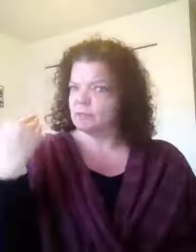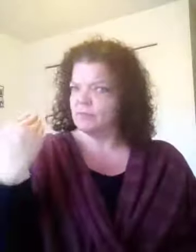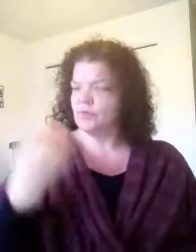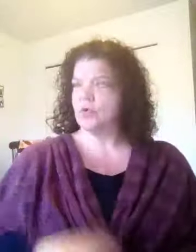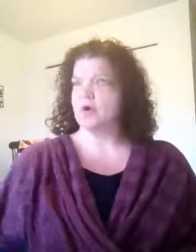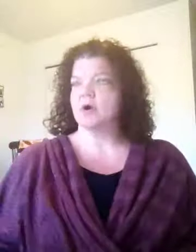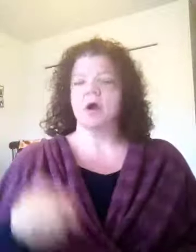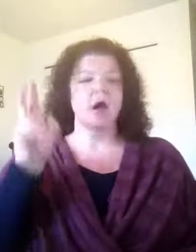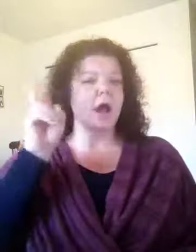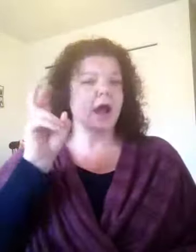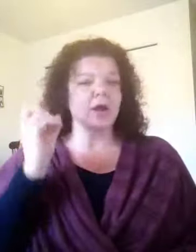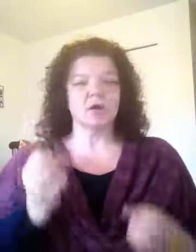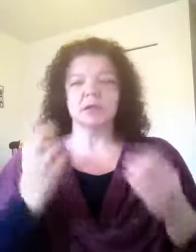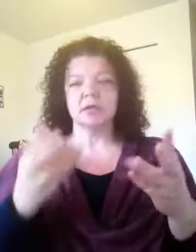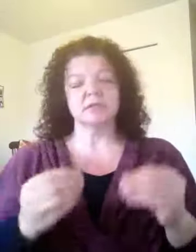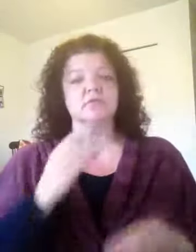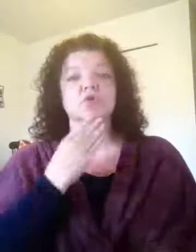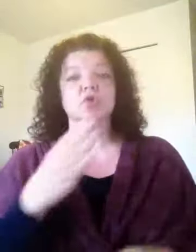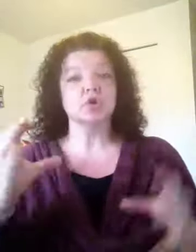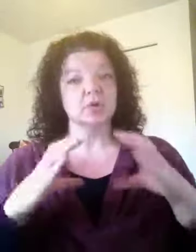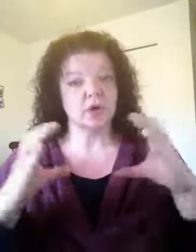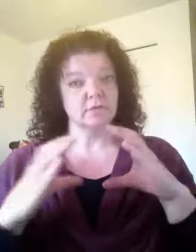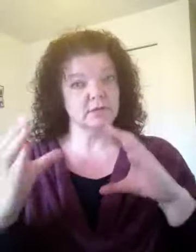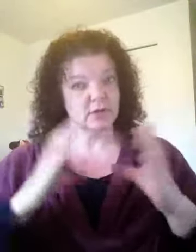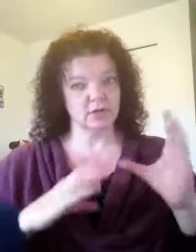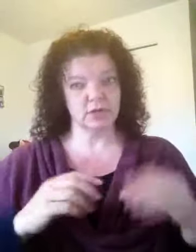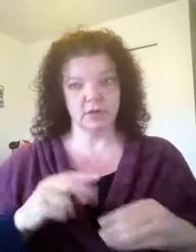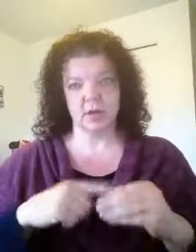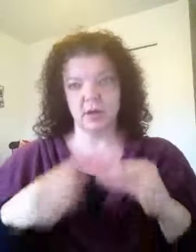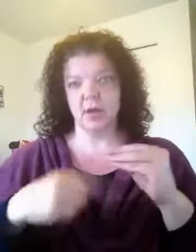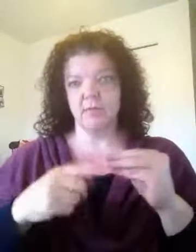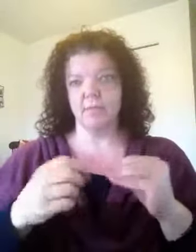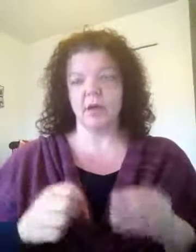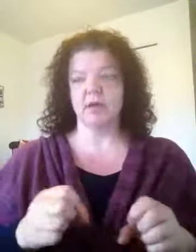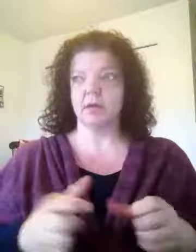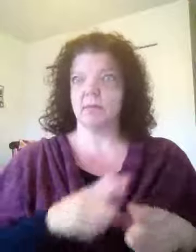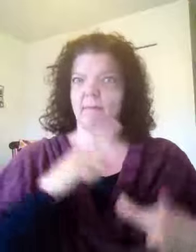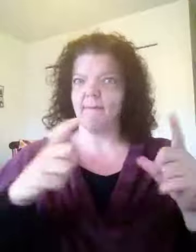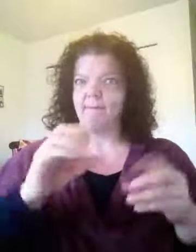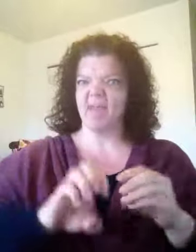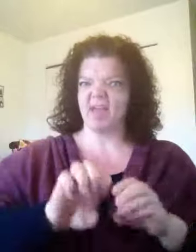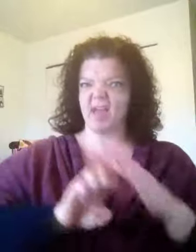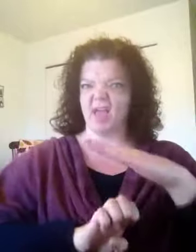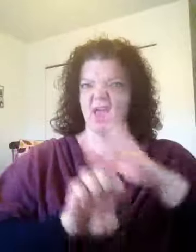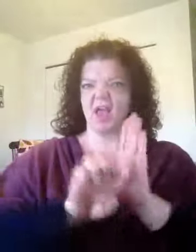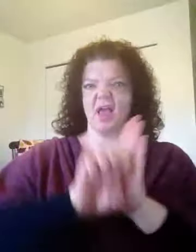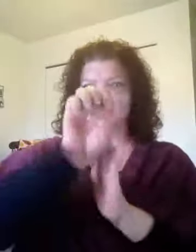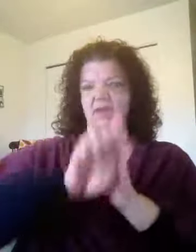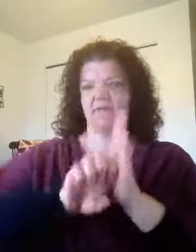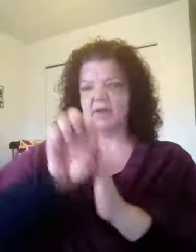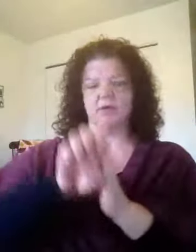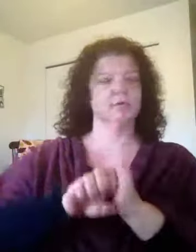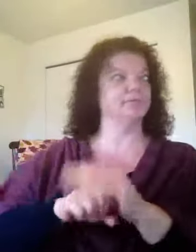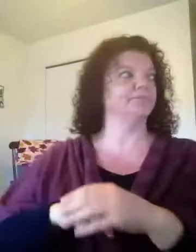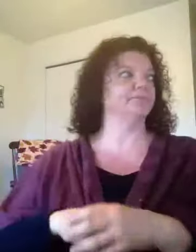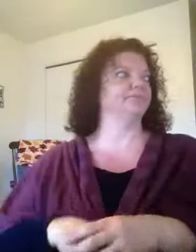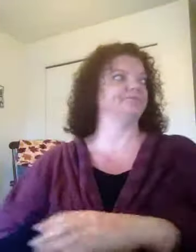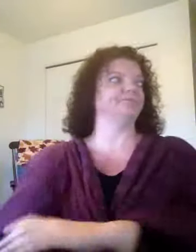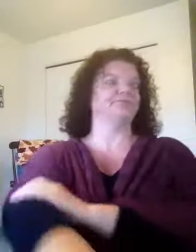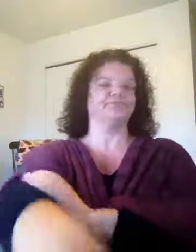elevator. Well, I've seen it because all the time we go to Madison, we pass it almost every single time. Perfect. So